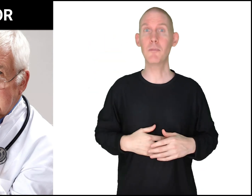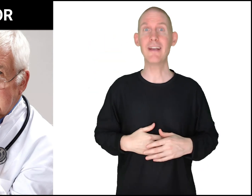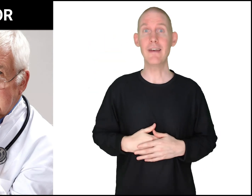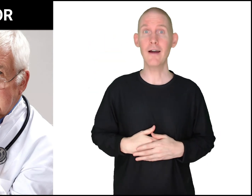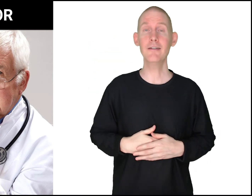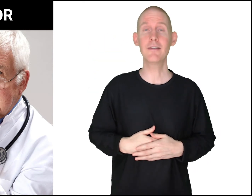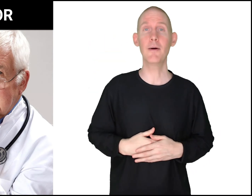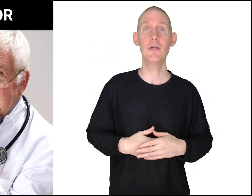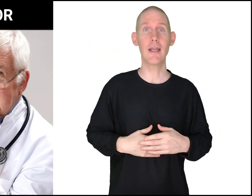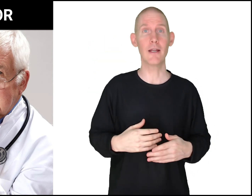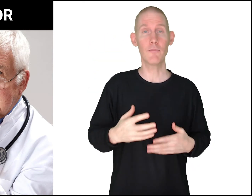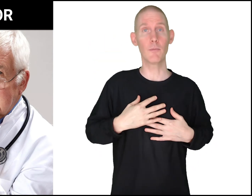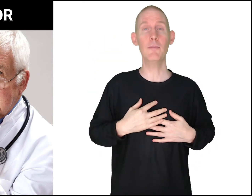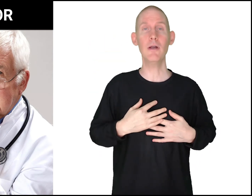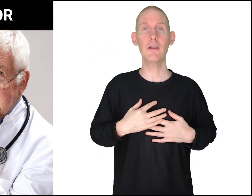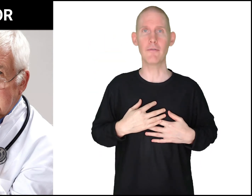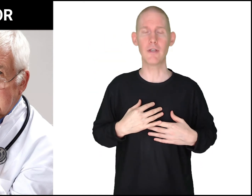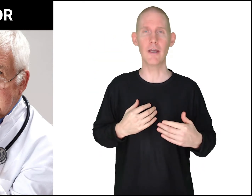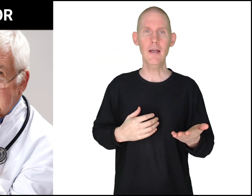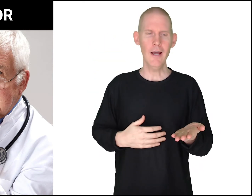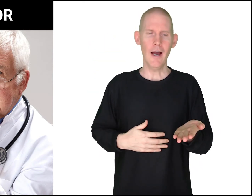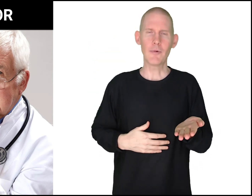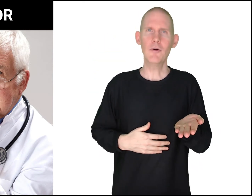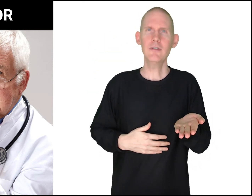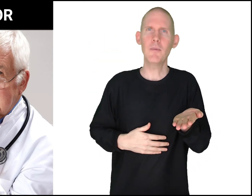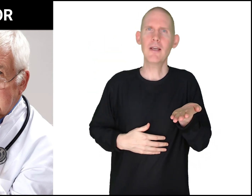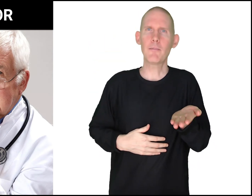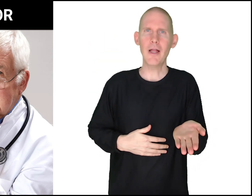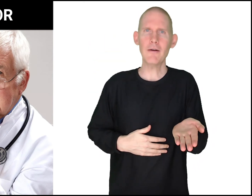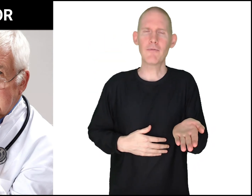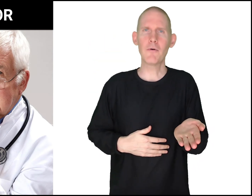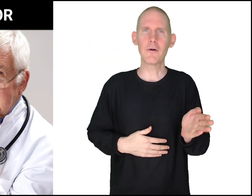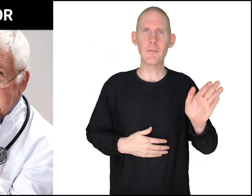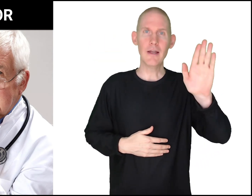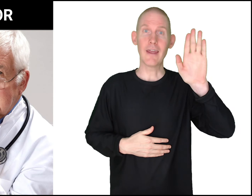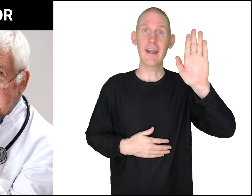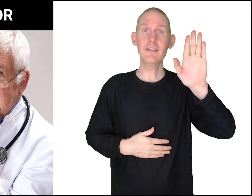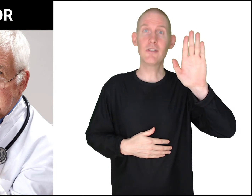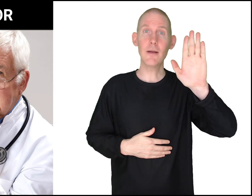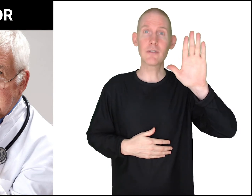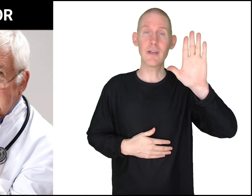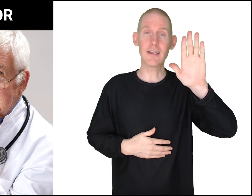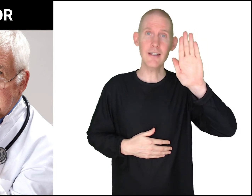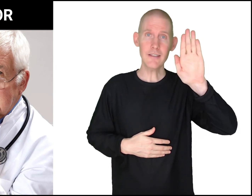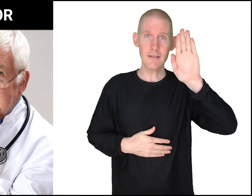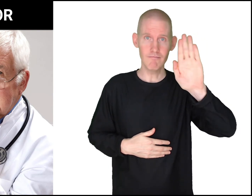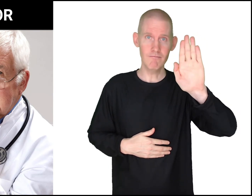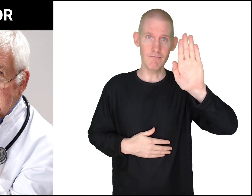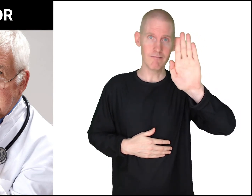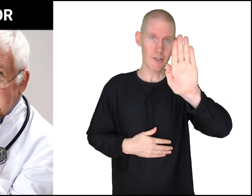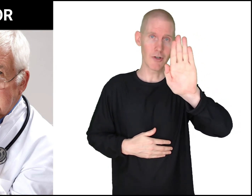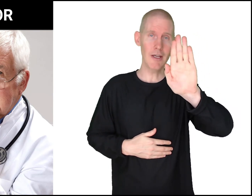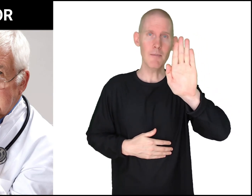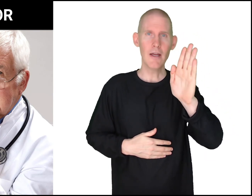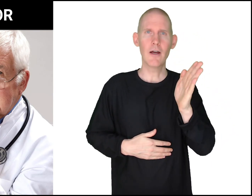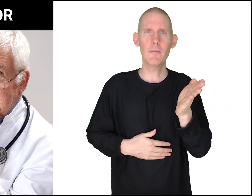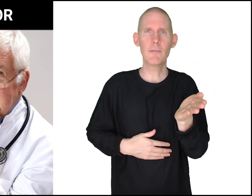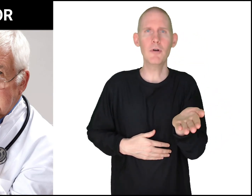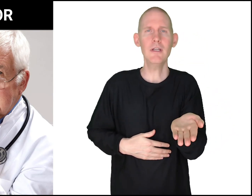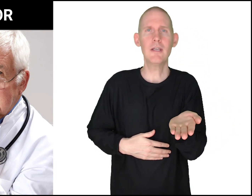my non-dominant hand, for me, my left hand, I'm going to make a platform. The hand shape is like this. Okay, now I'm going to put it